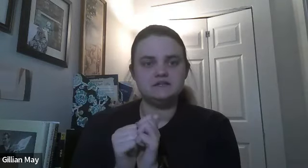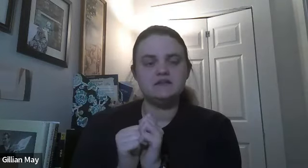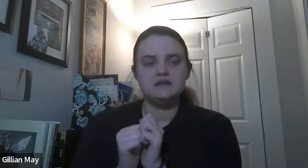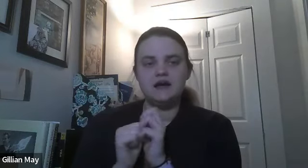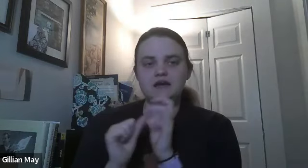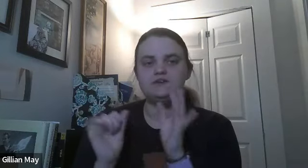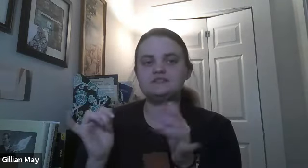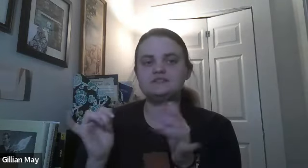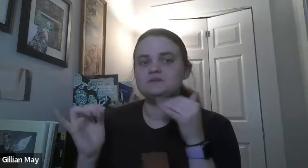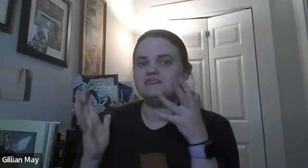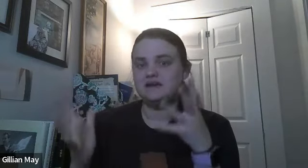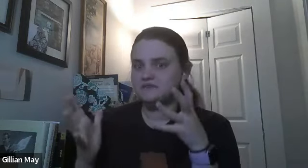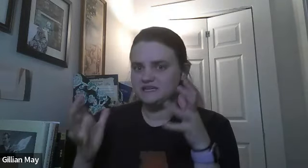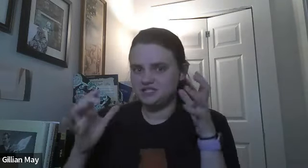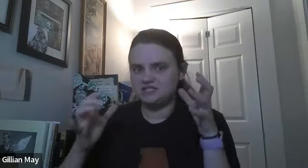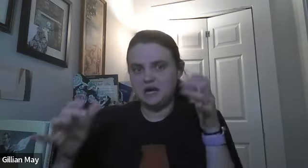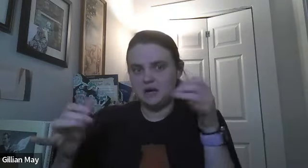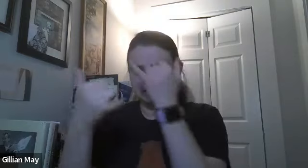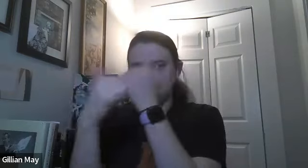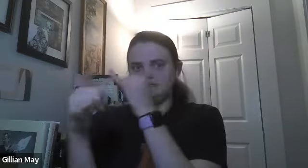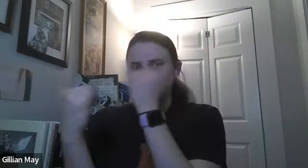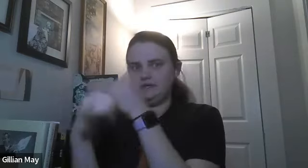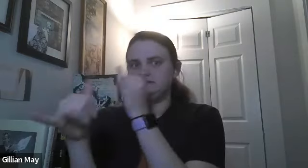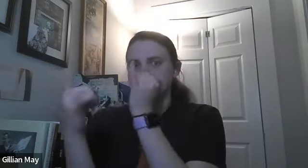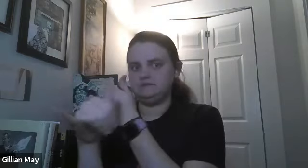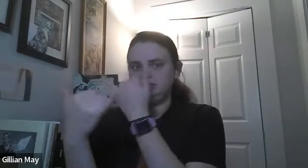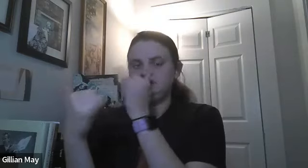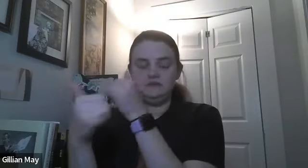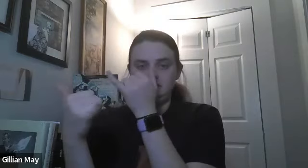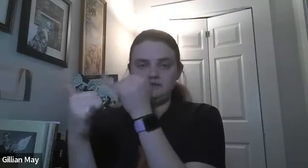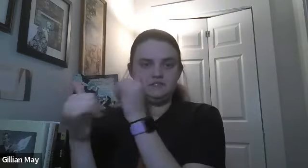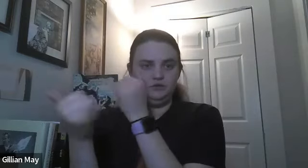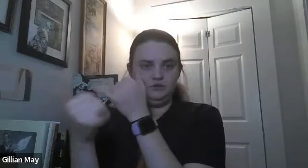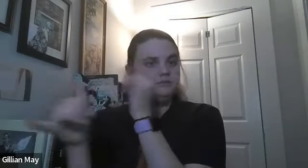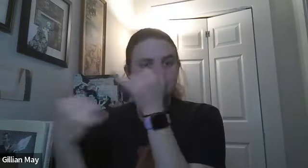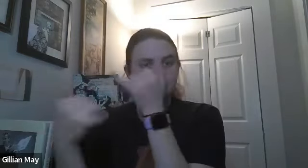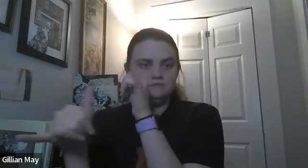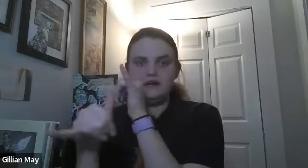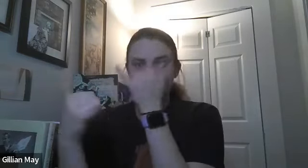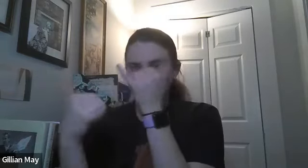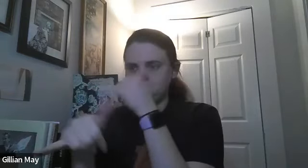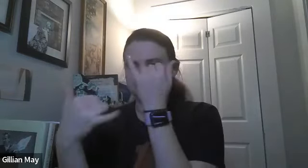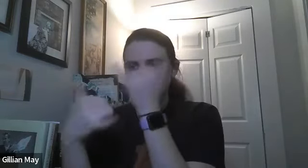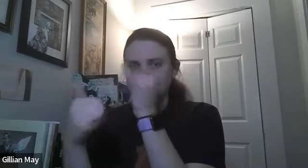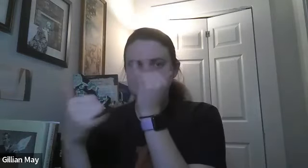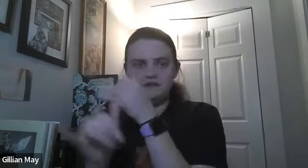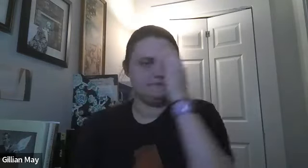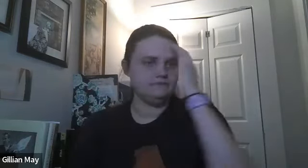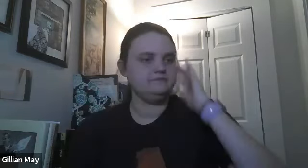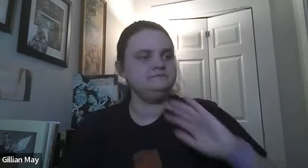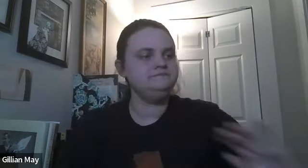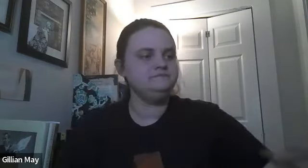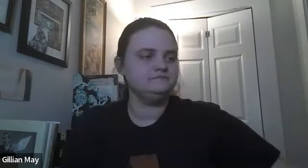silly. Like, I use that mostly, like, to emphasize just how intense, like, silliness you are being right now. Silly.